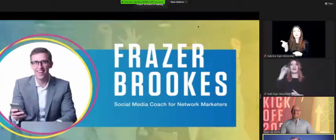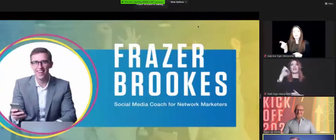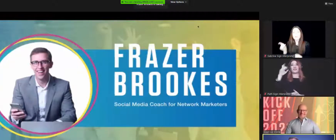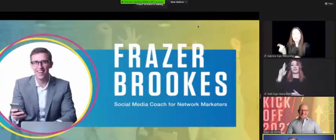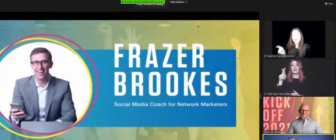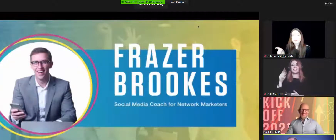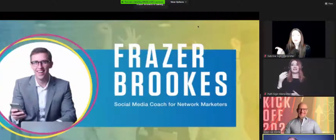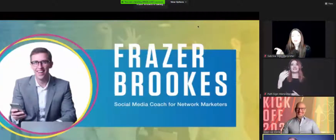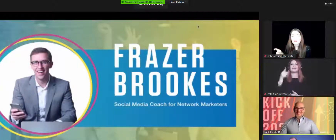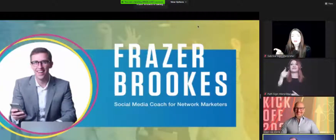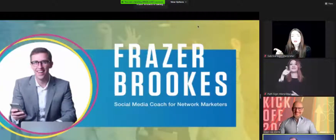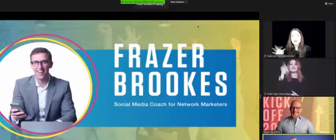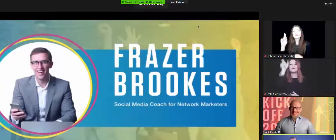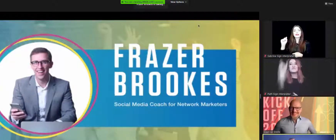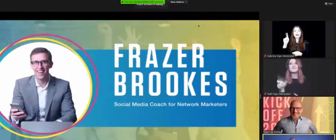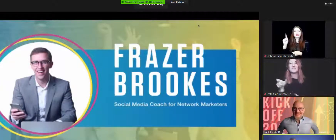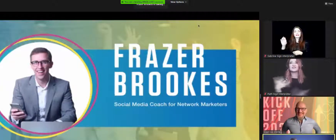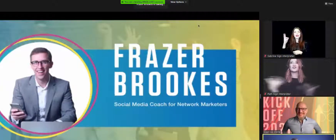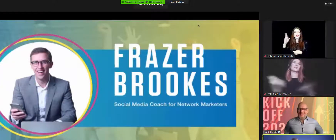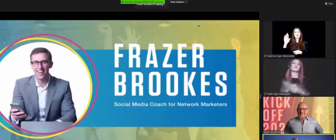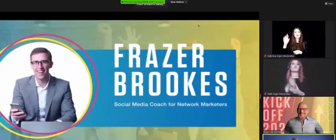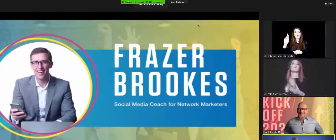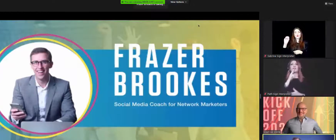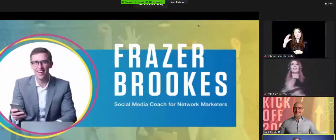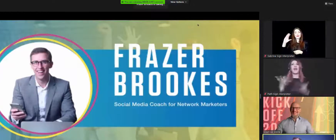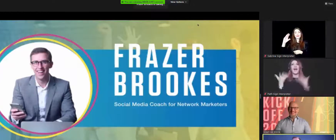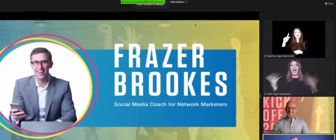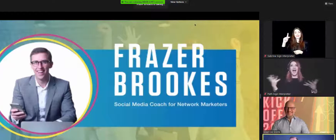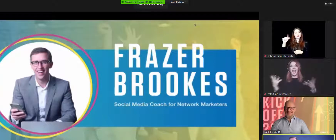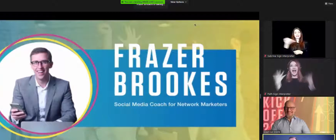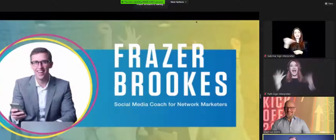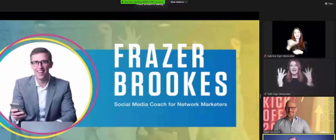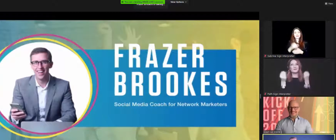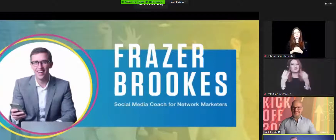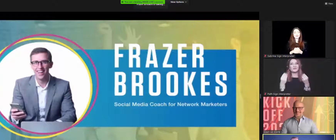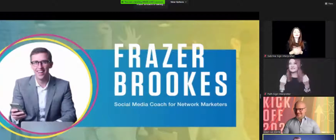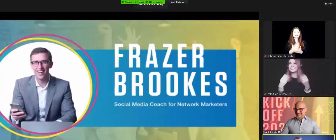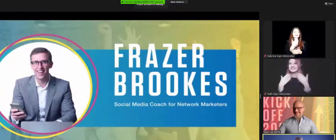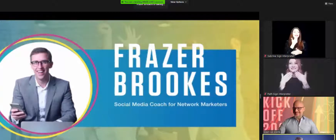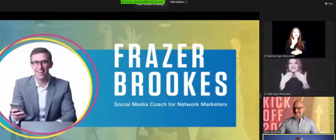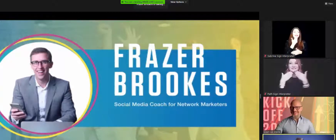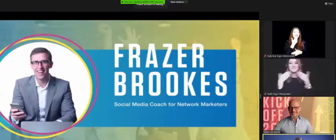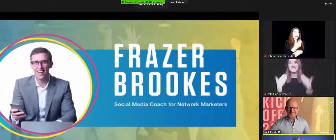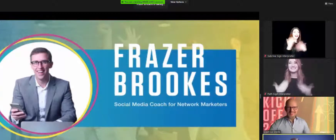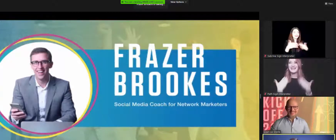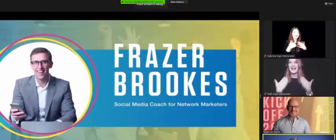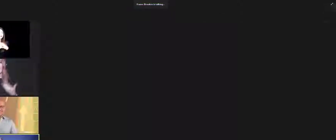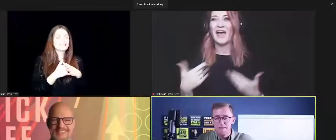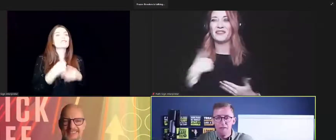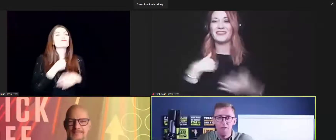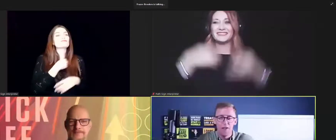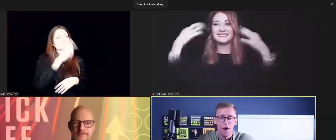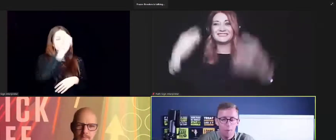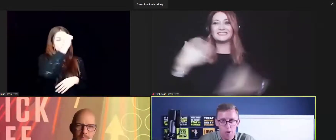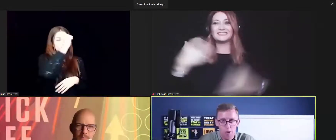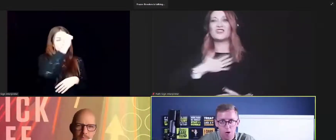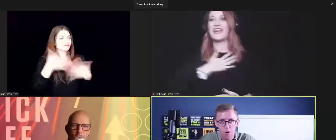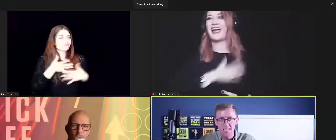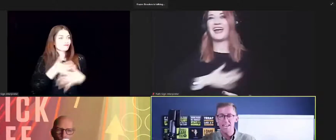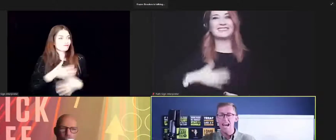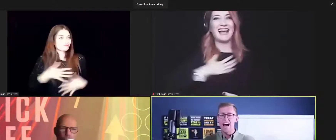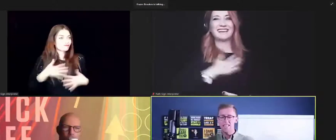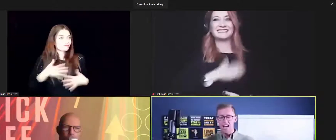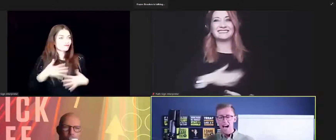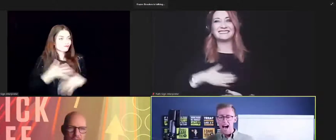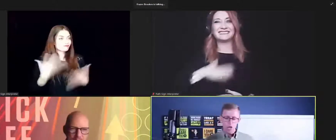Thank you so much. It's an honor to be here with you all. I'm so grateful for the opportunity,